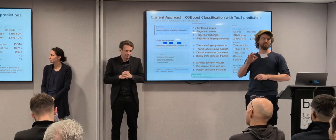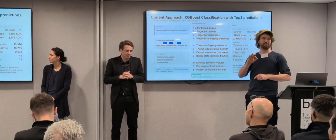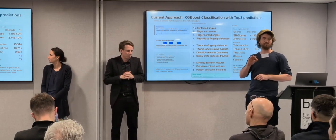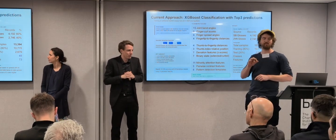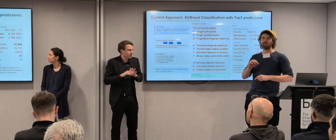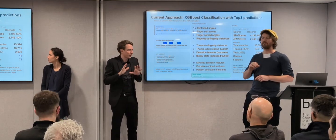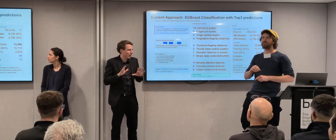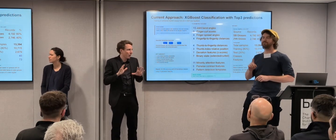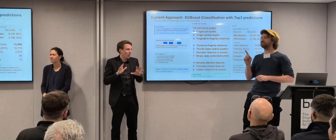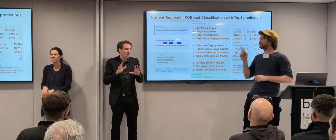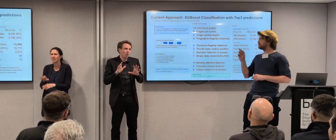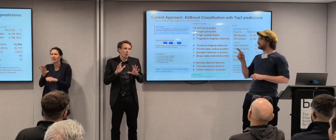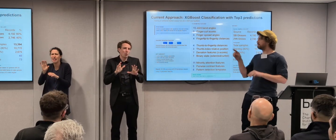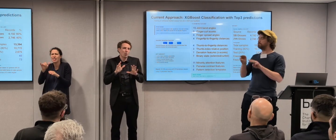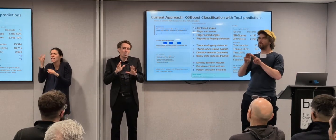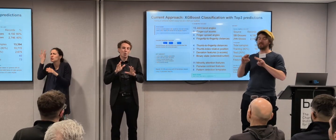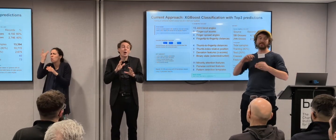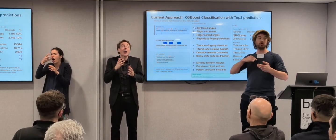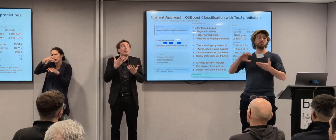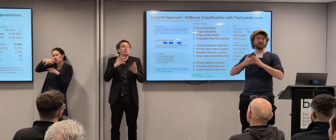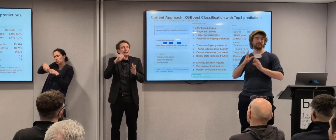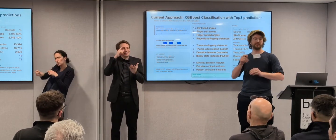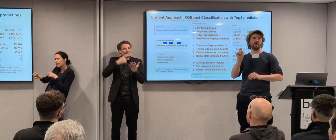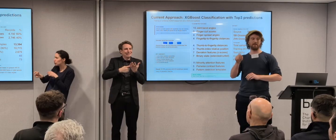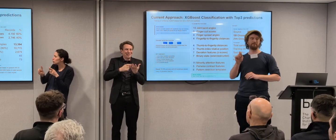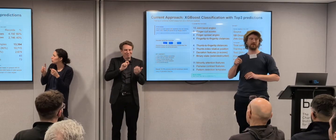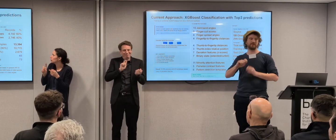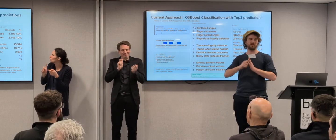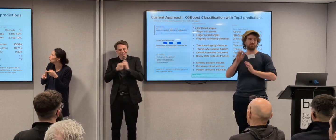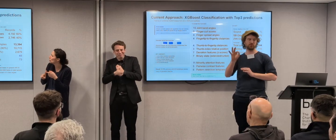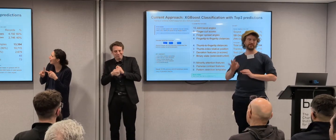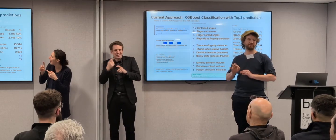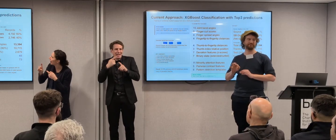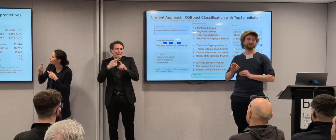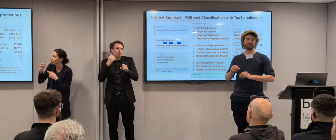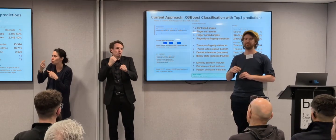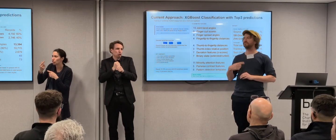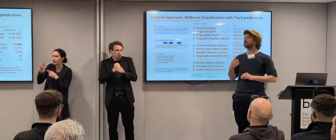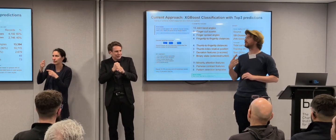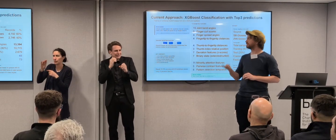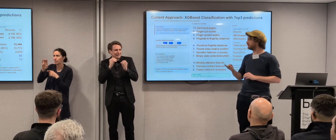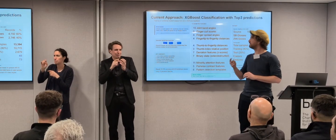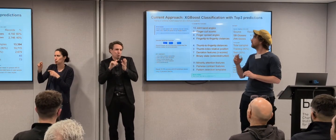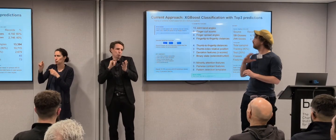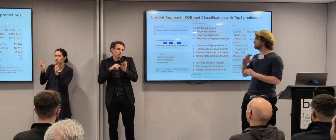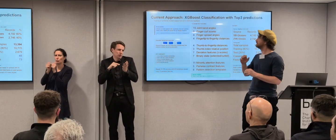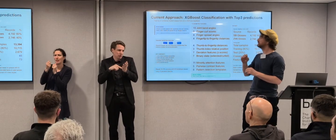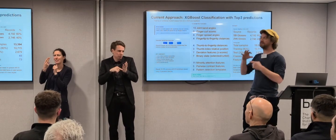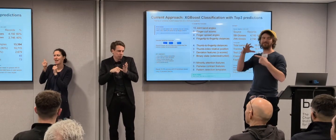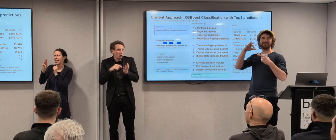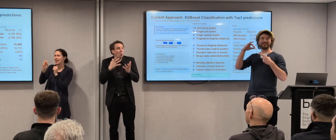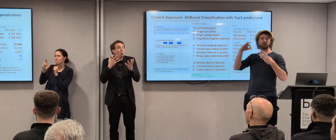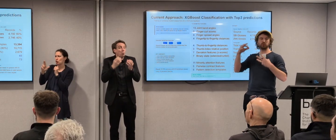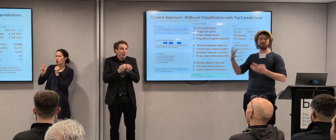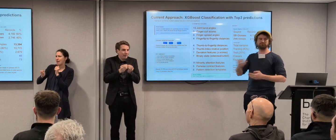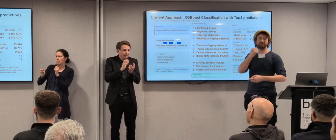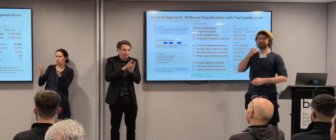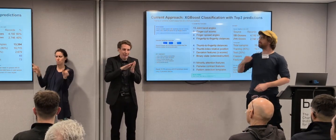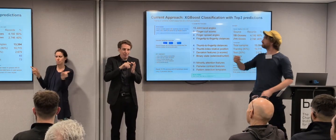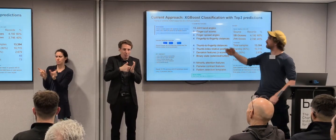So that's why we switched to XGBoost in combination with HaMeR.